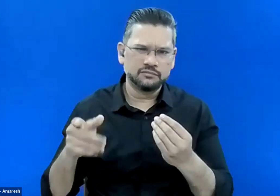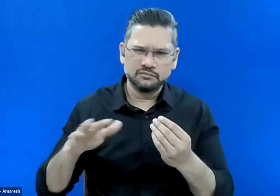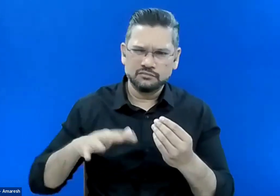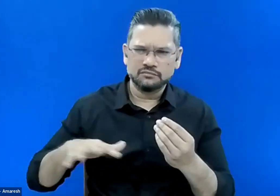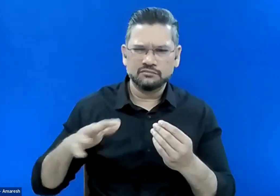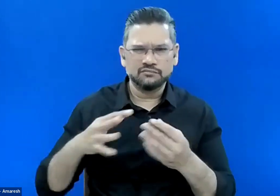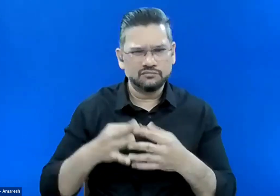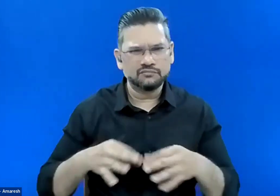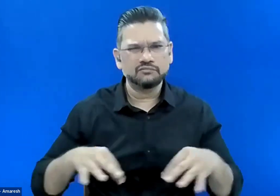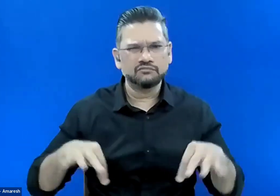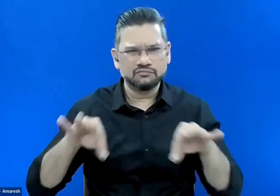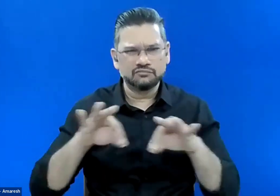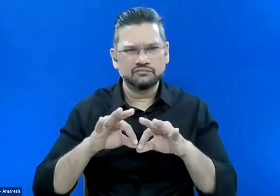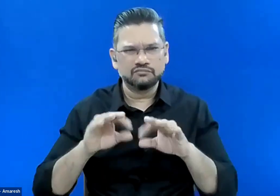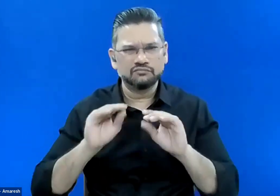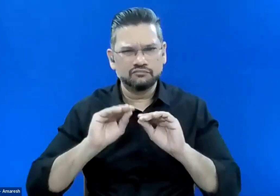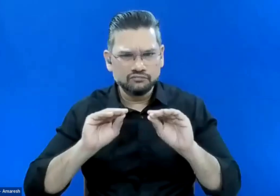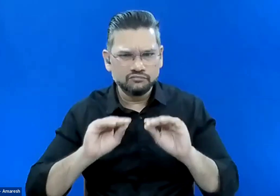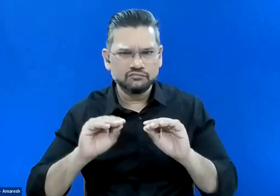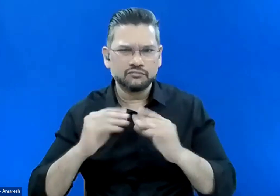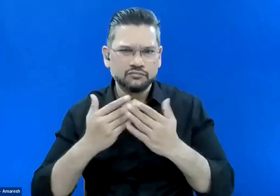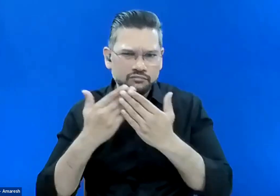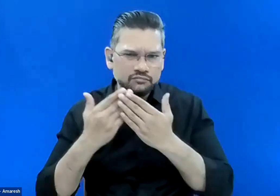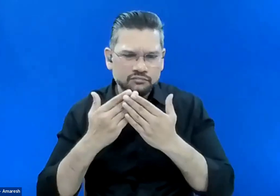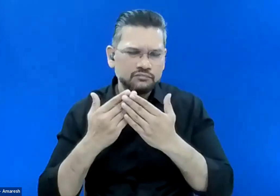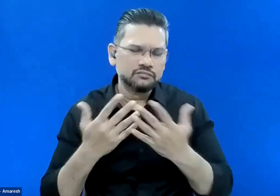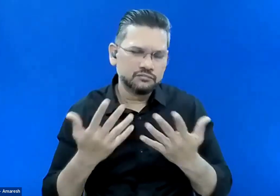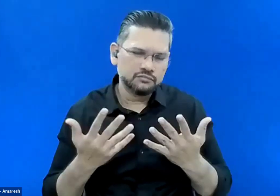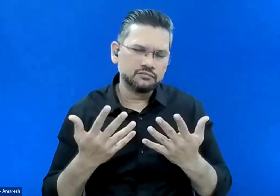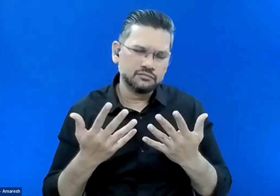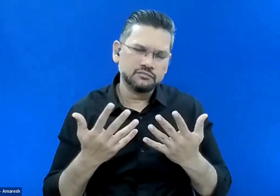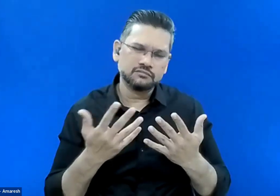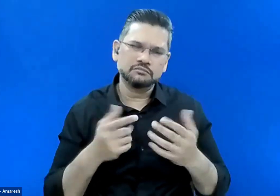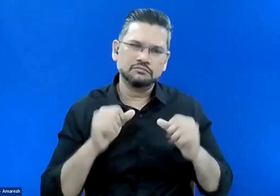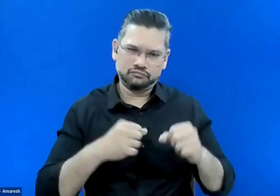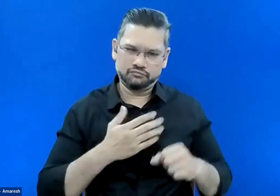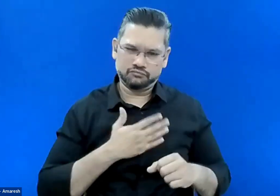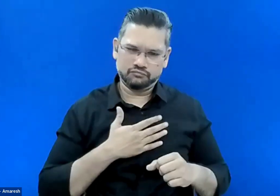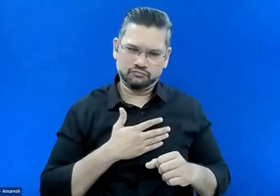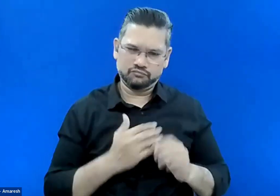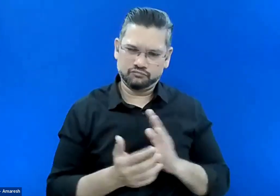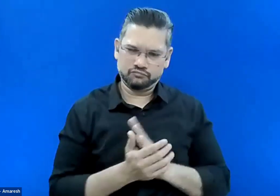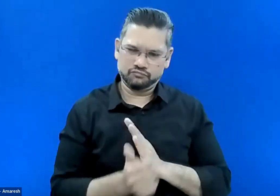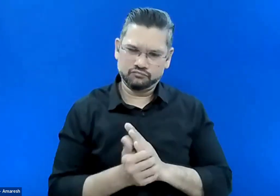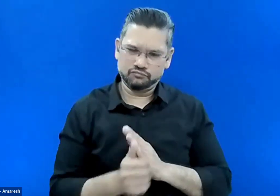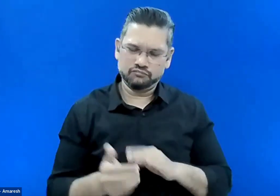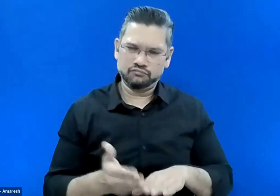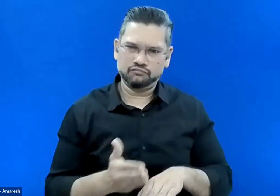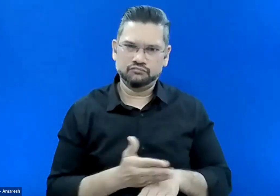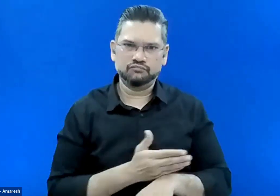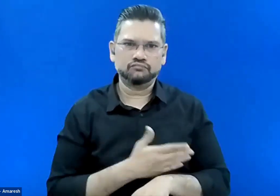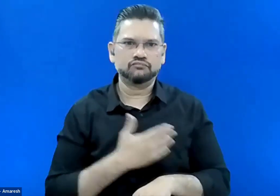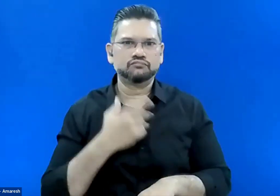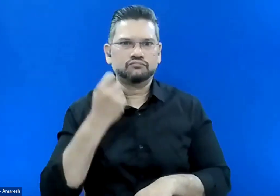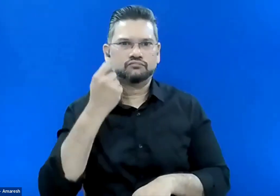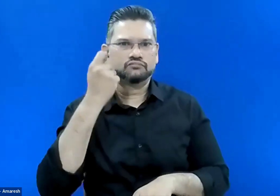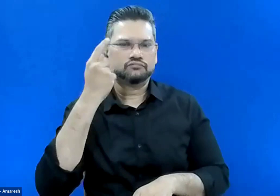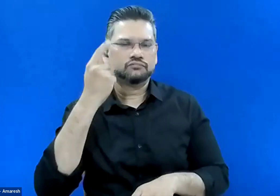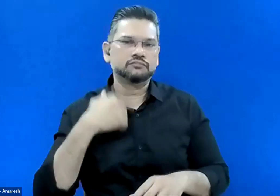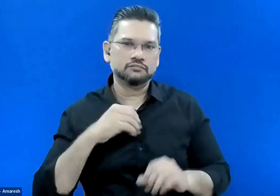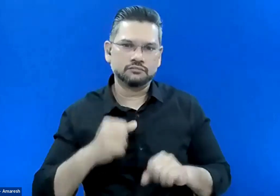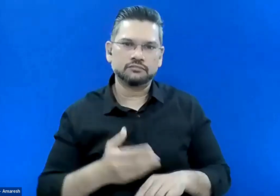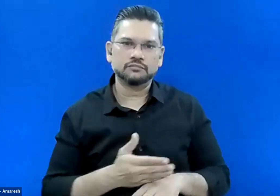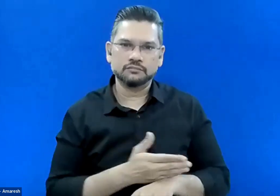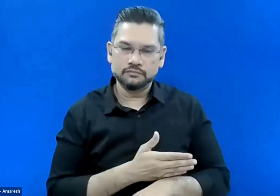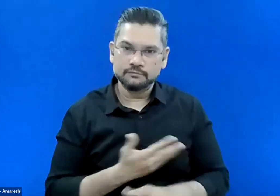full potential. Youth with disabilities are among the most marginalized and poorest of the world's youth population, and are more